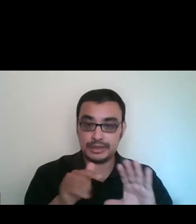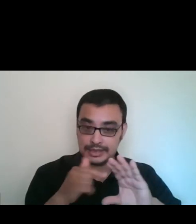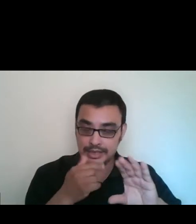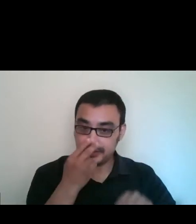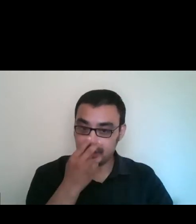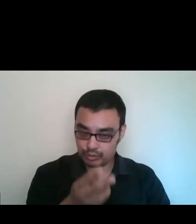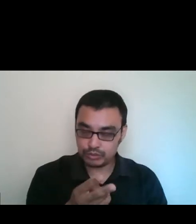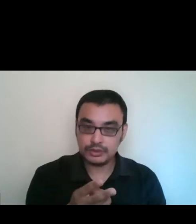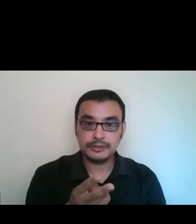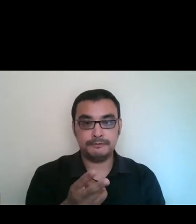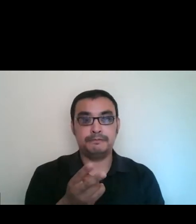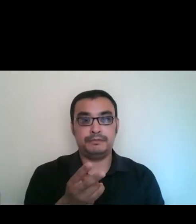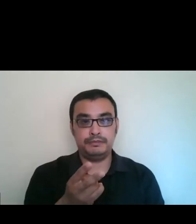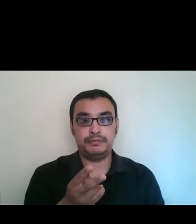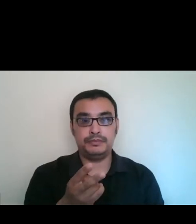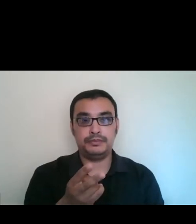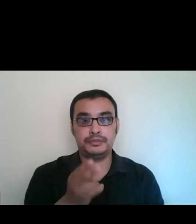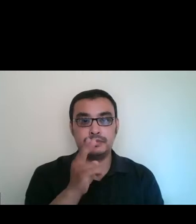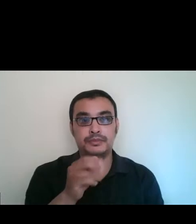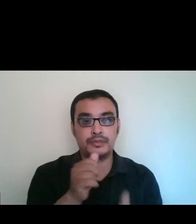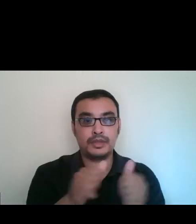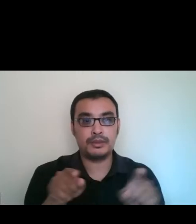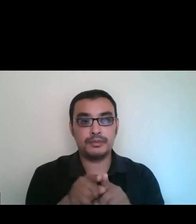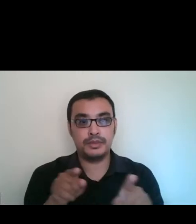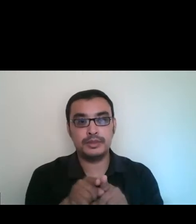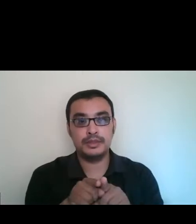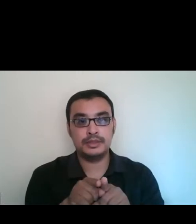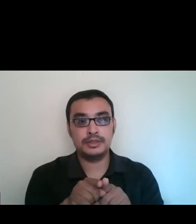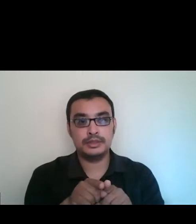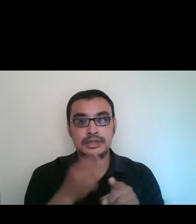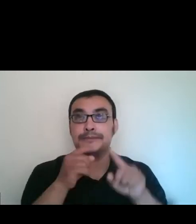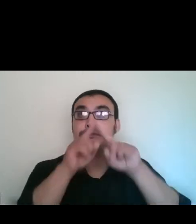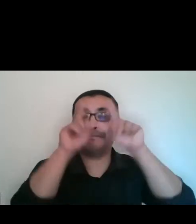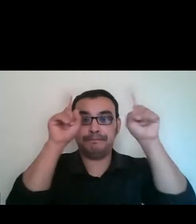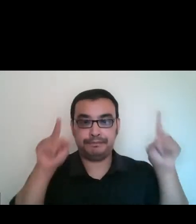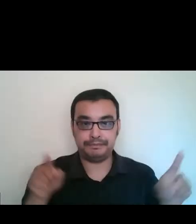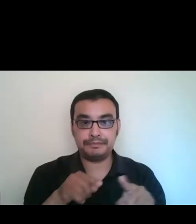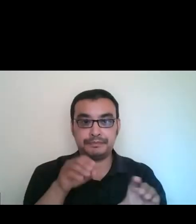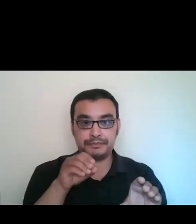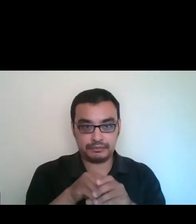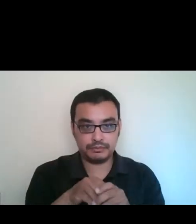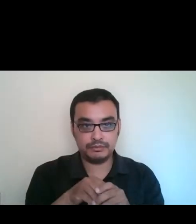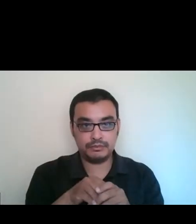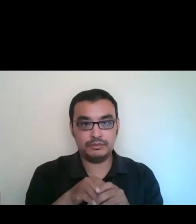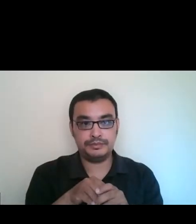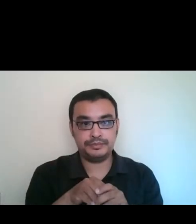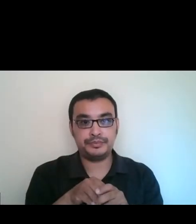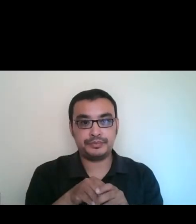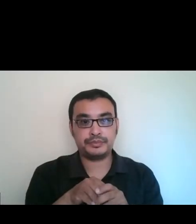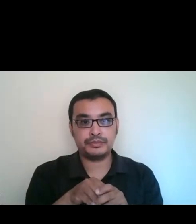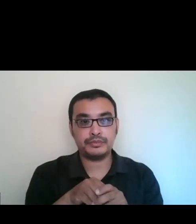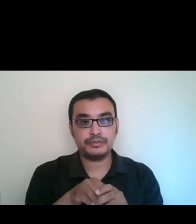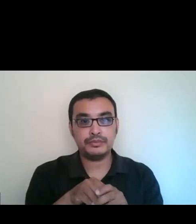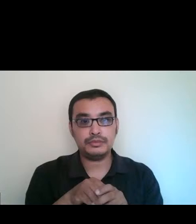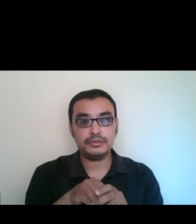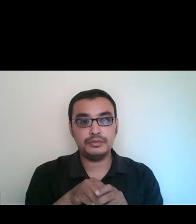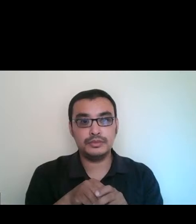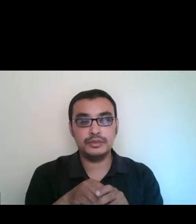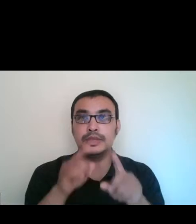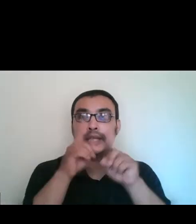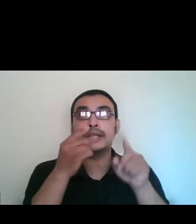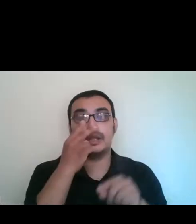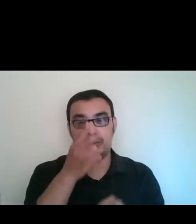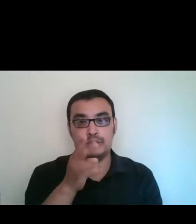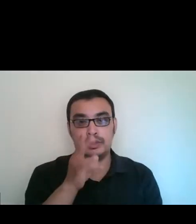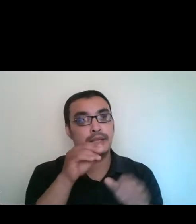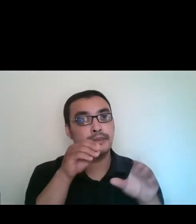will lead us to a whiteboard. It's a sort of virtual board where